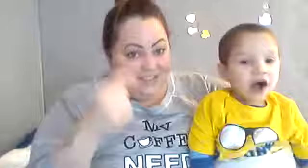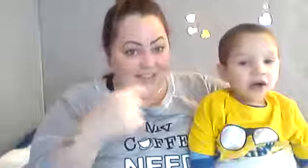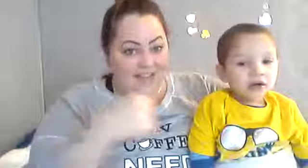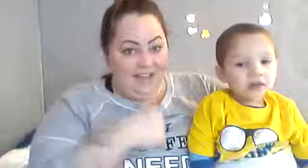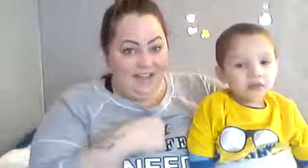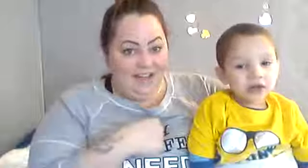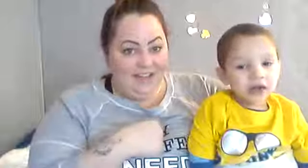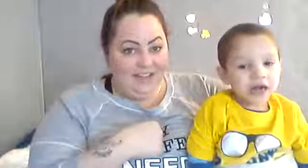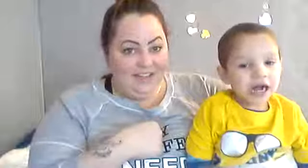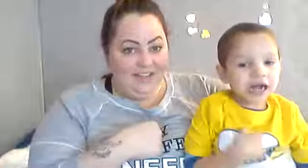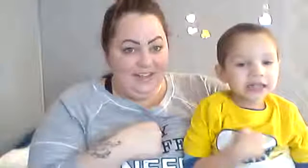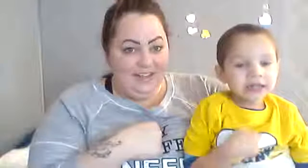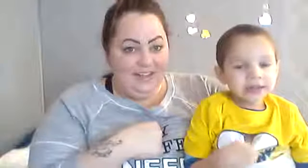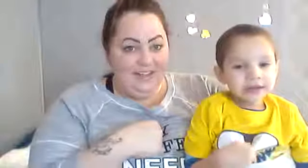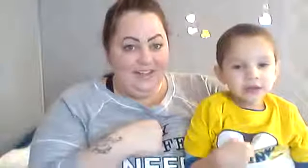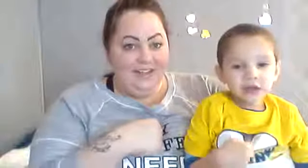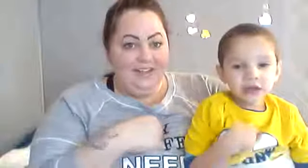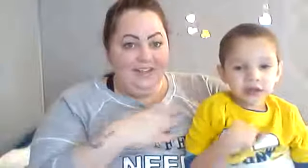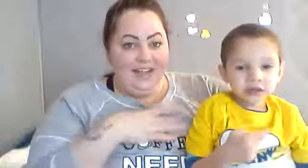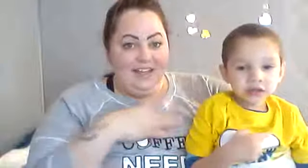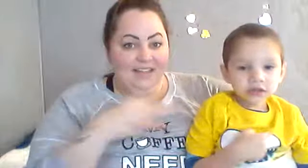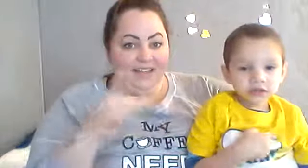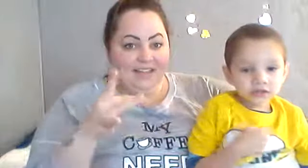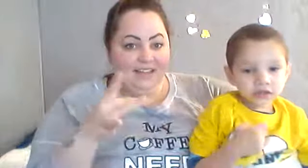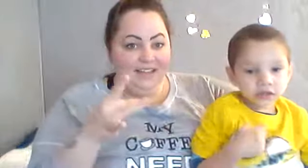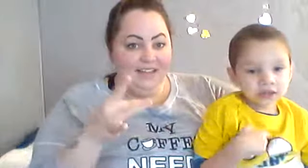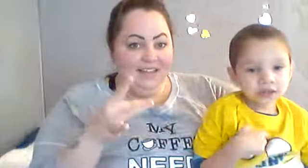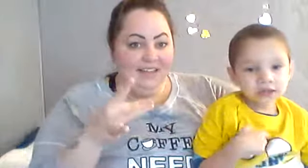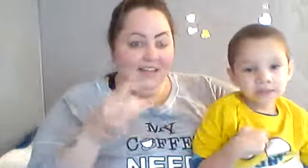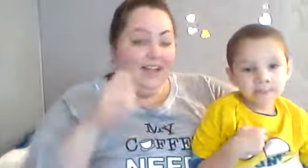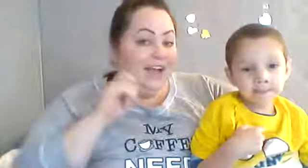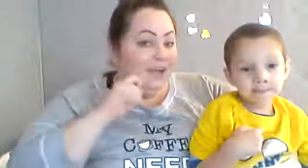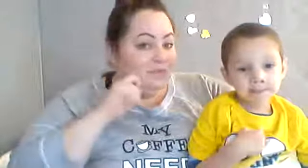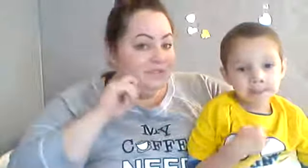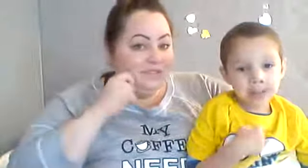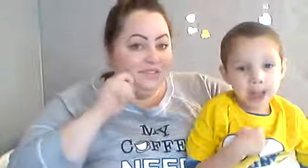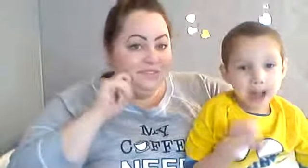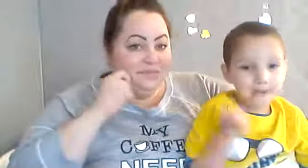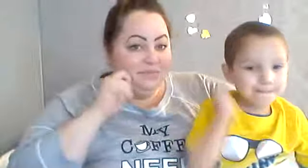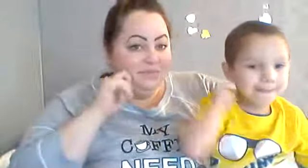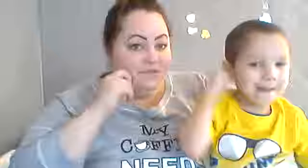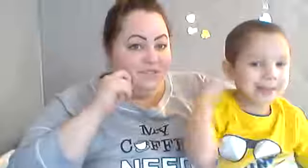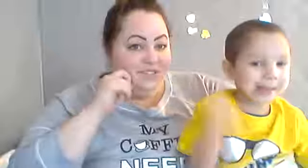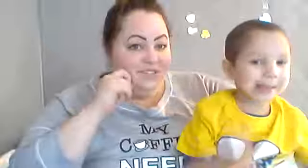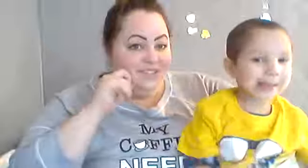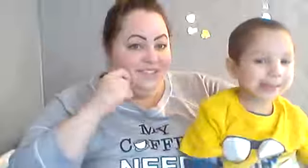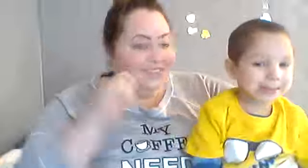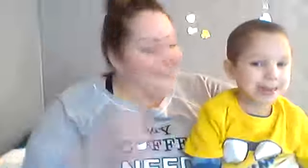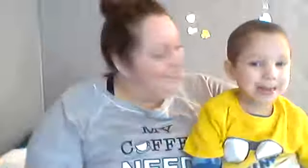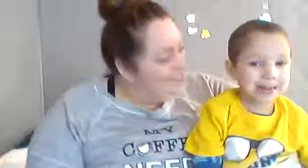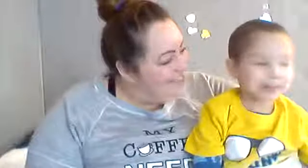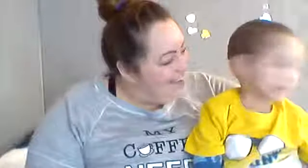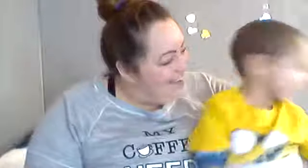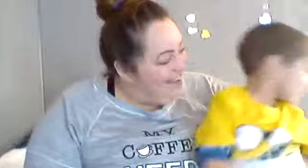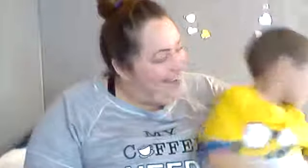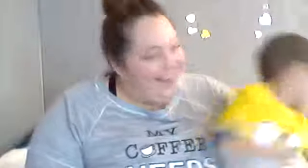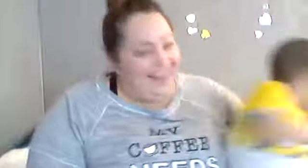Say I like apples. Apples. Good